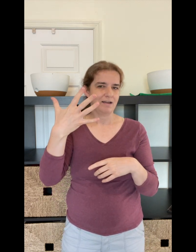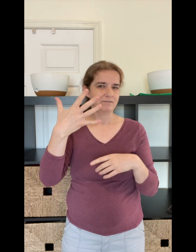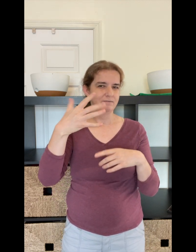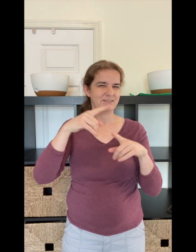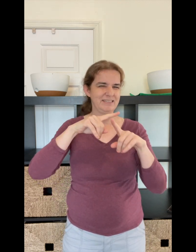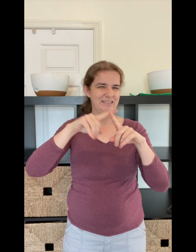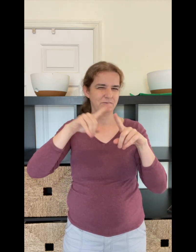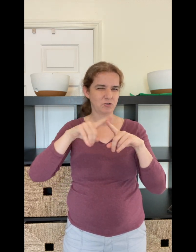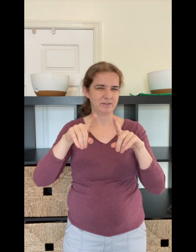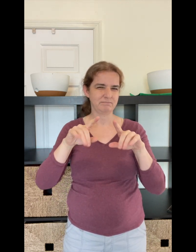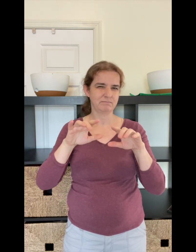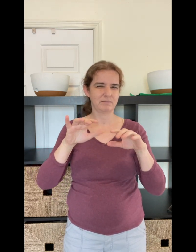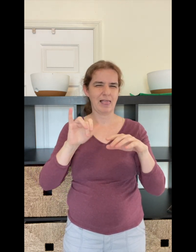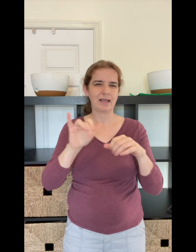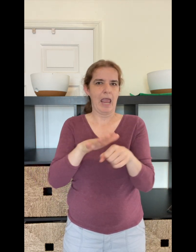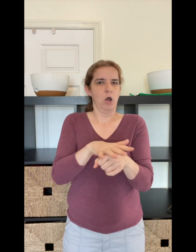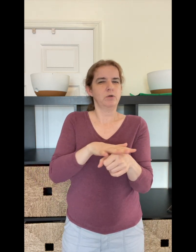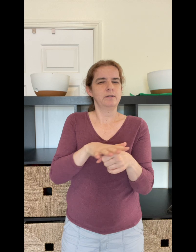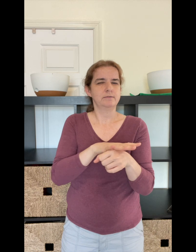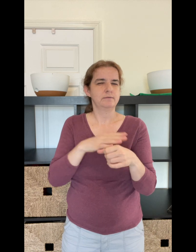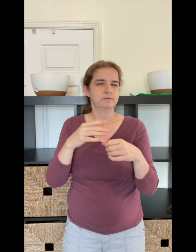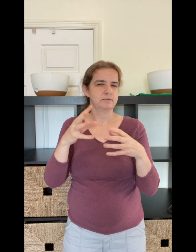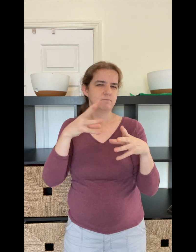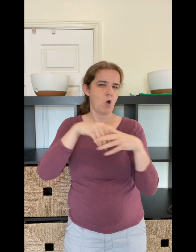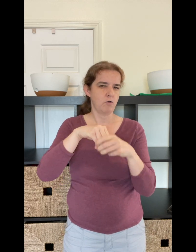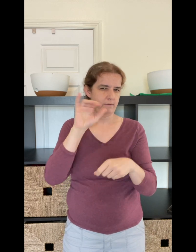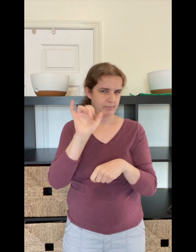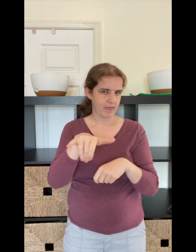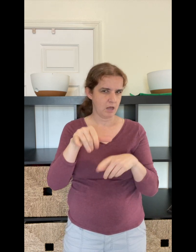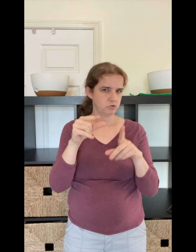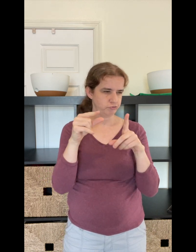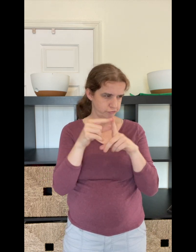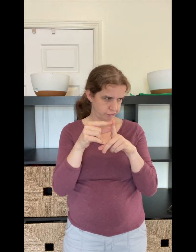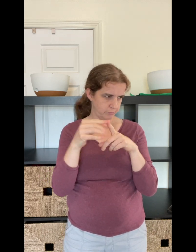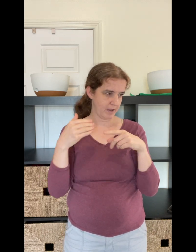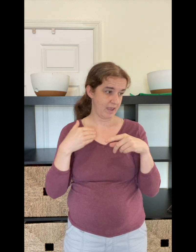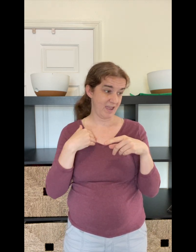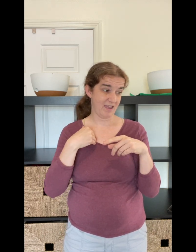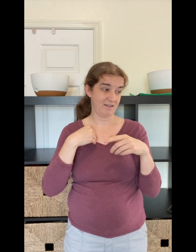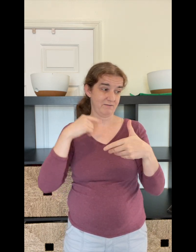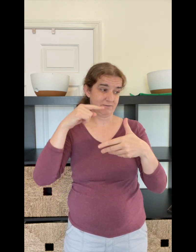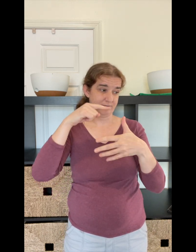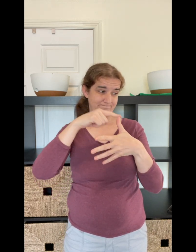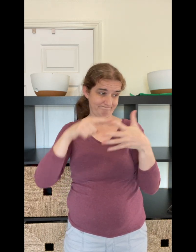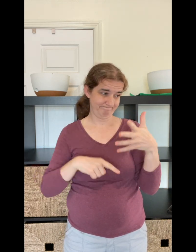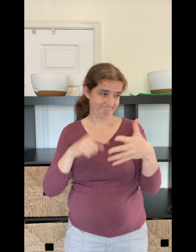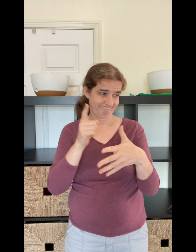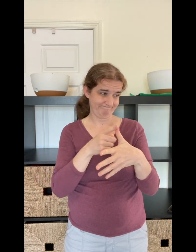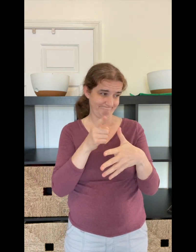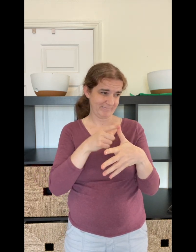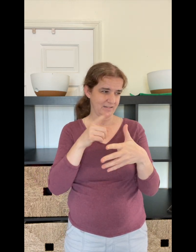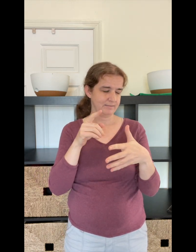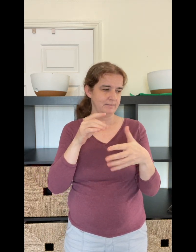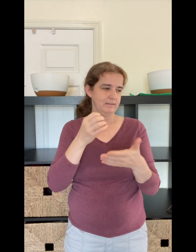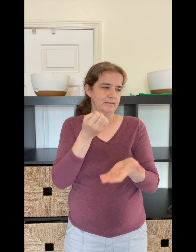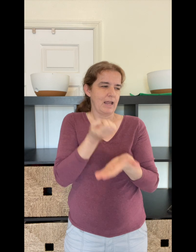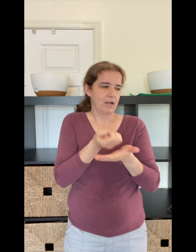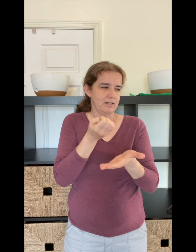So there are 5 of those, 5 different areas involved in that term. So we have these 5. The first